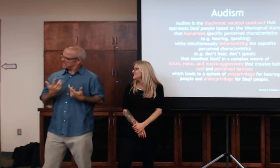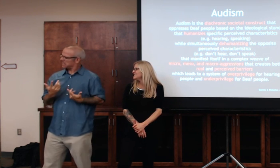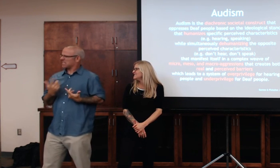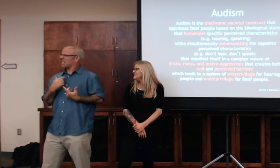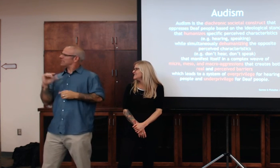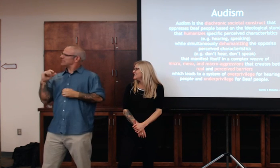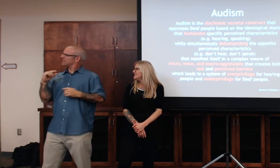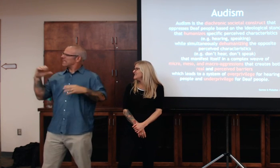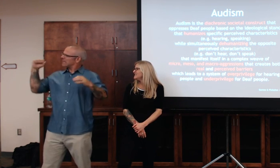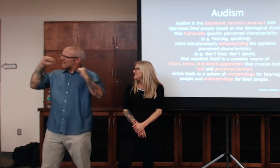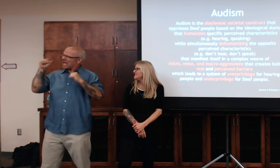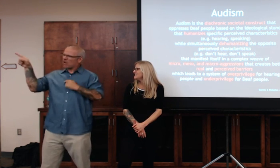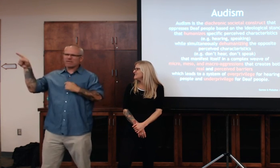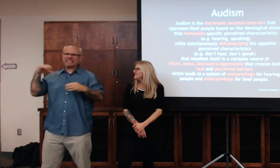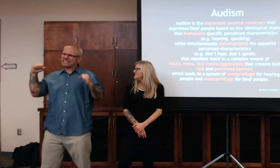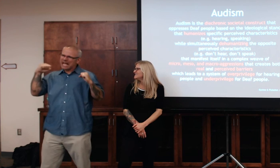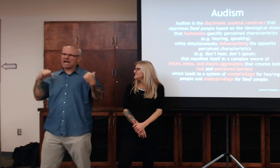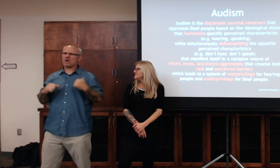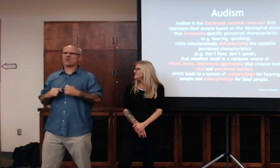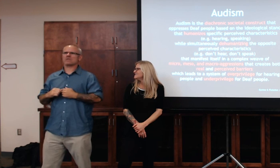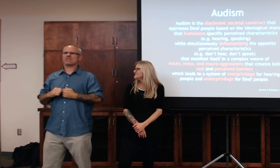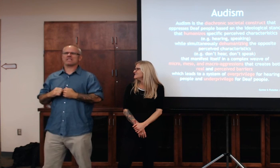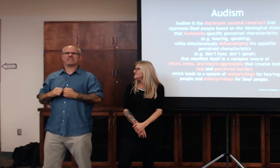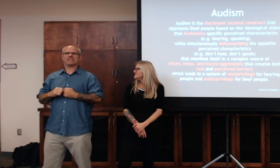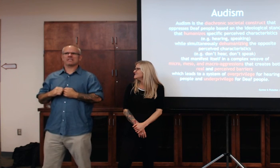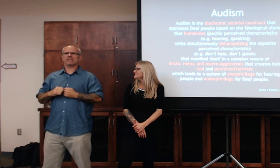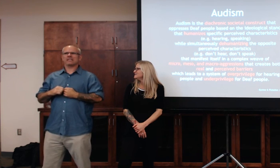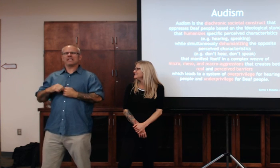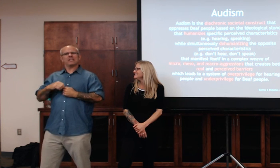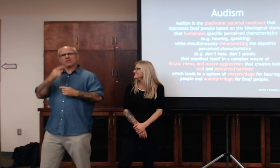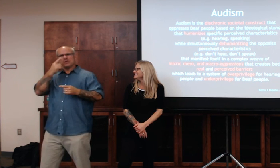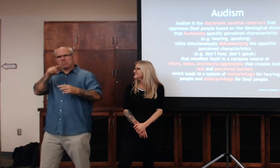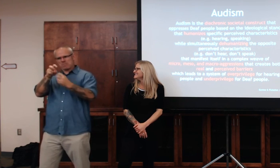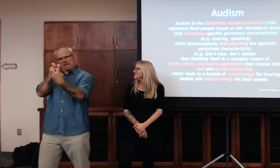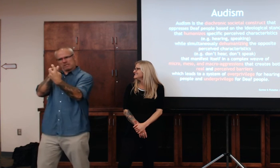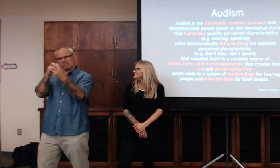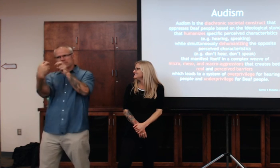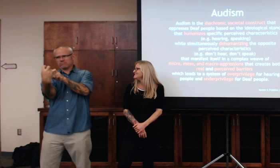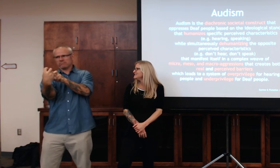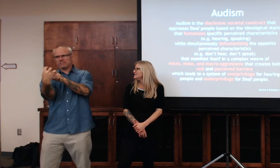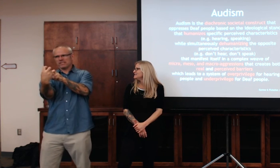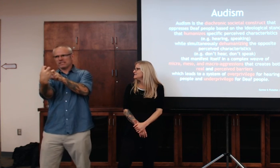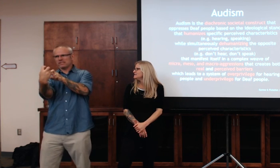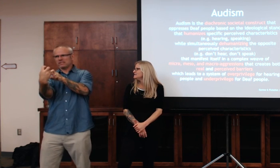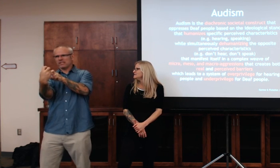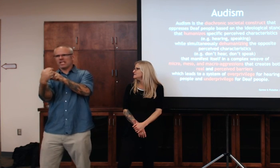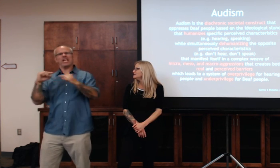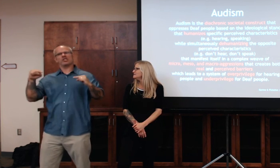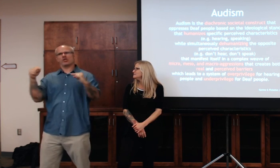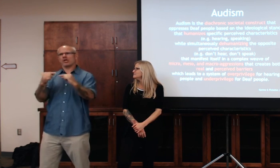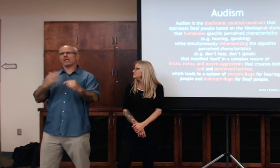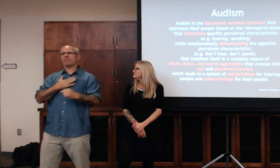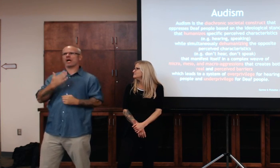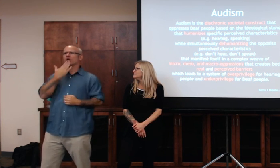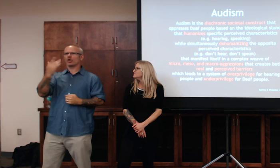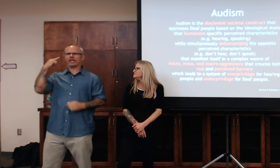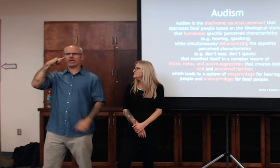and she was like, oh, they're really loud over there. It's really loud over there. Do you mind switching seats? It's hurting my good